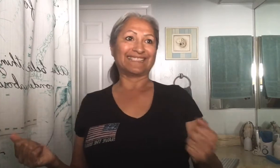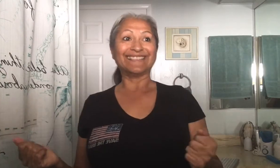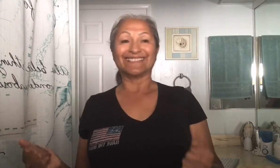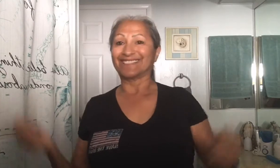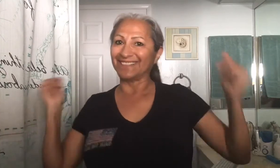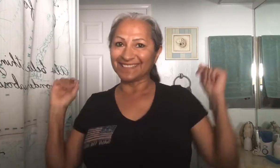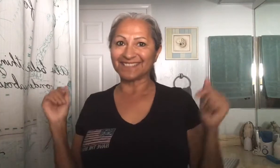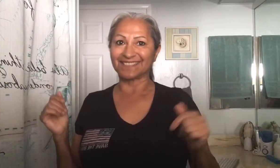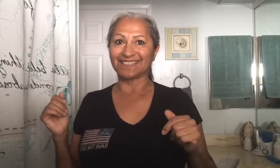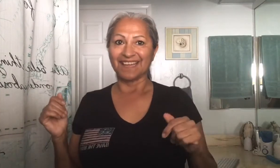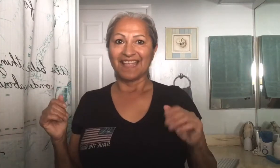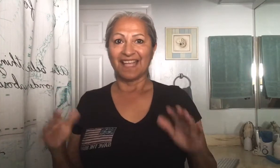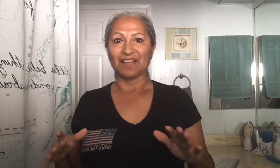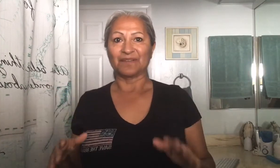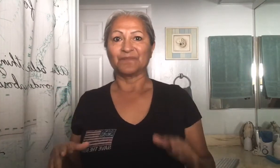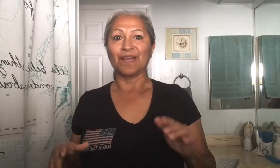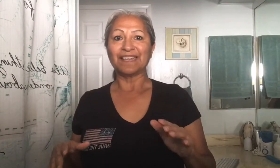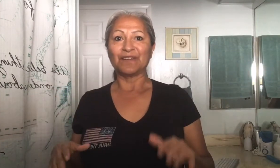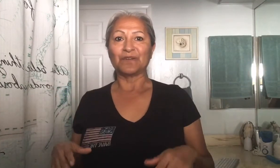sentence. So let's just right here go with